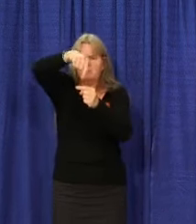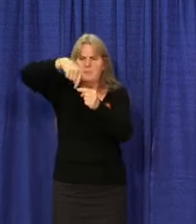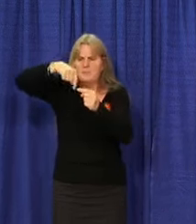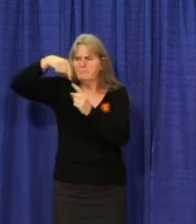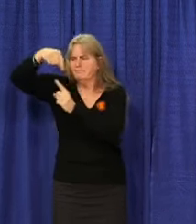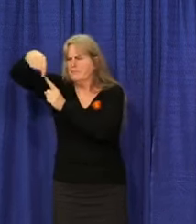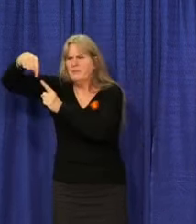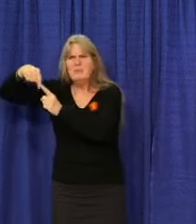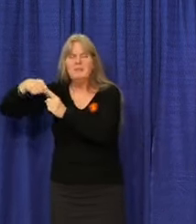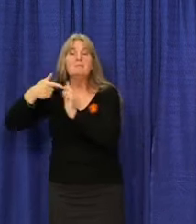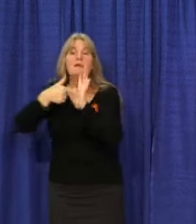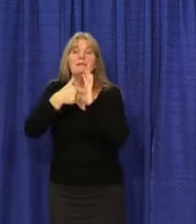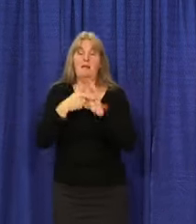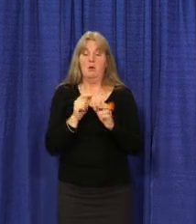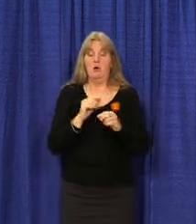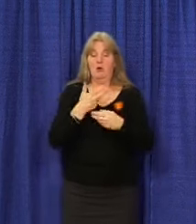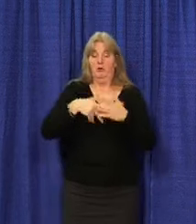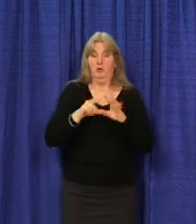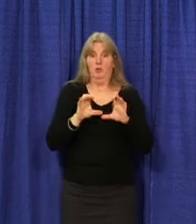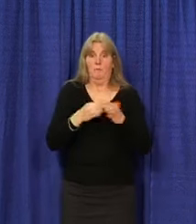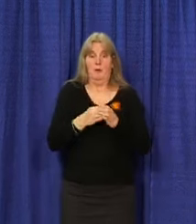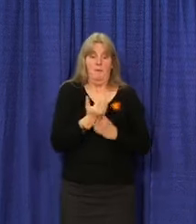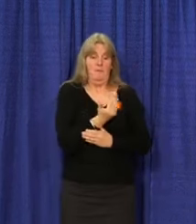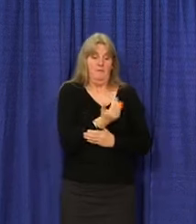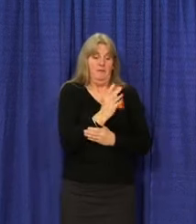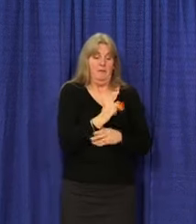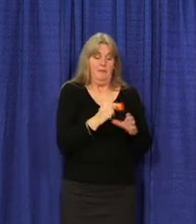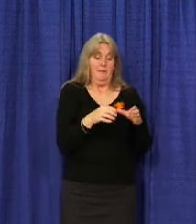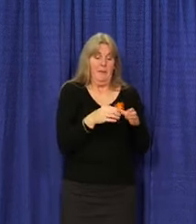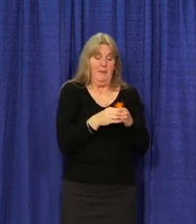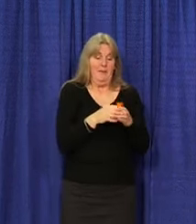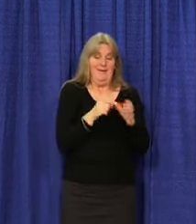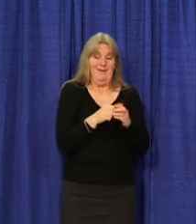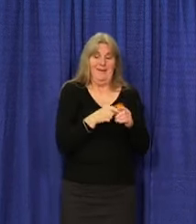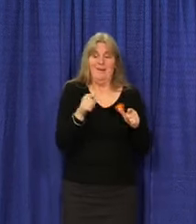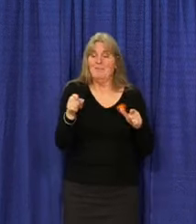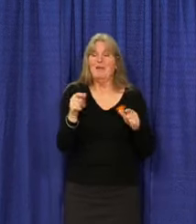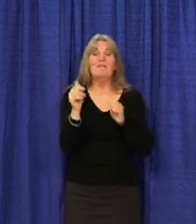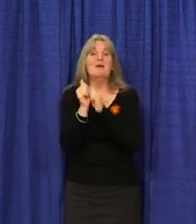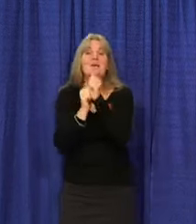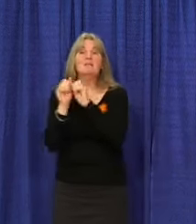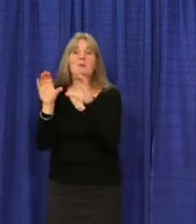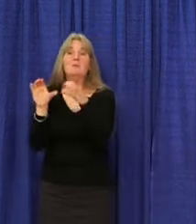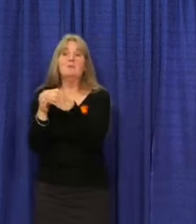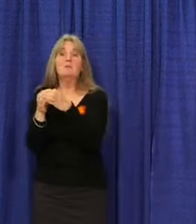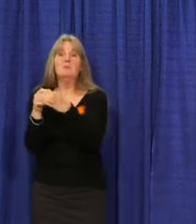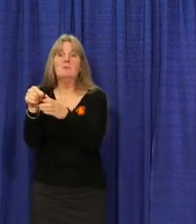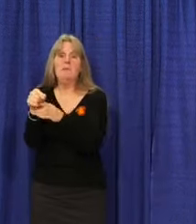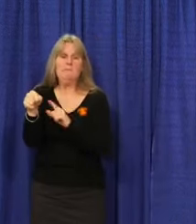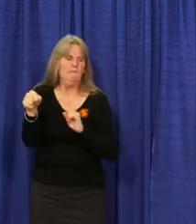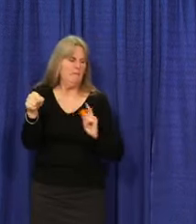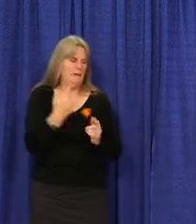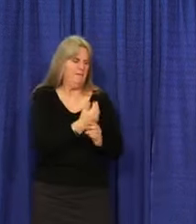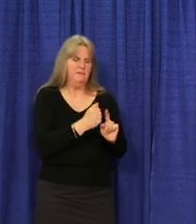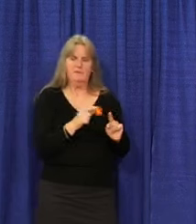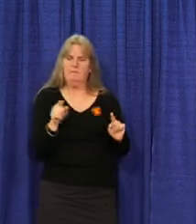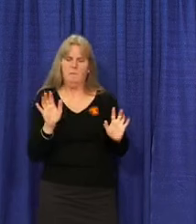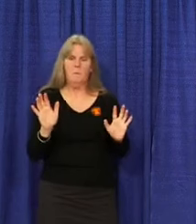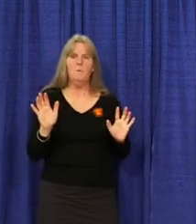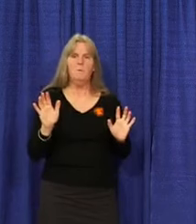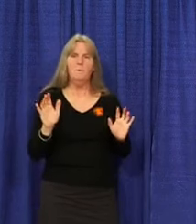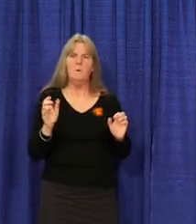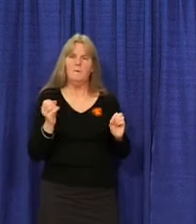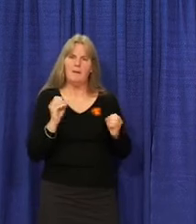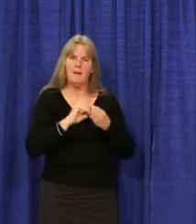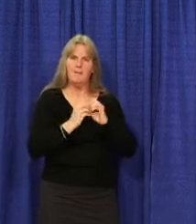bubble, for example, is 15 people, be extra careful when you're in a sports mini-league. The preferred arrangement would